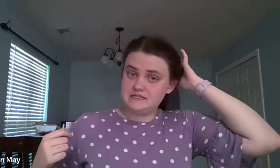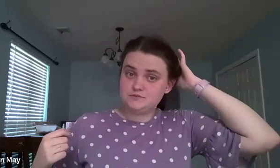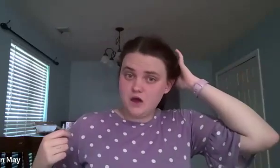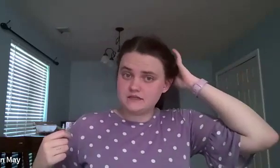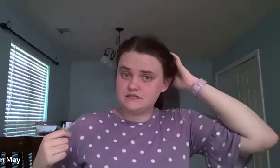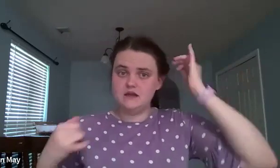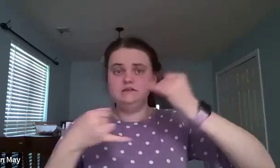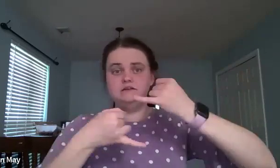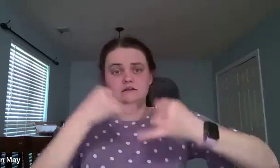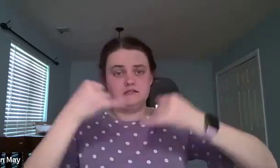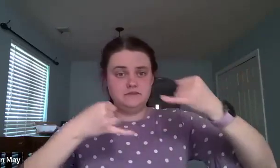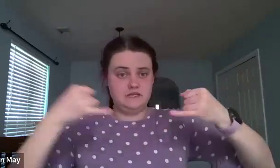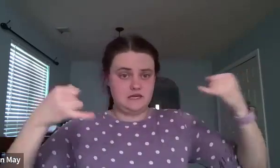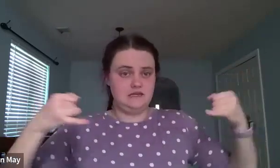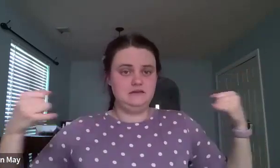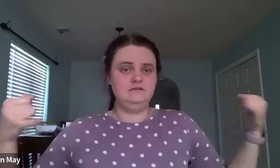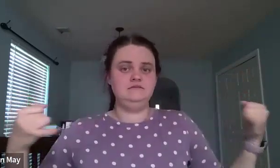/ pasta. Spaghetti.